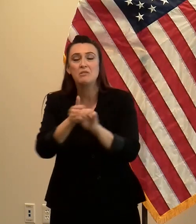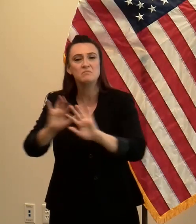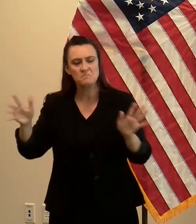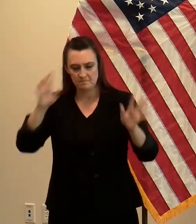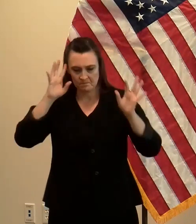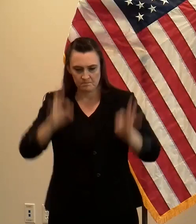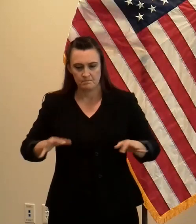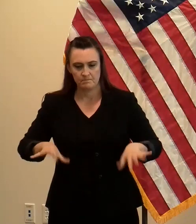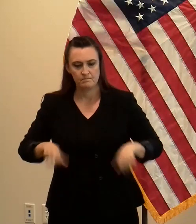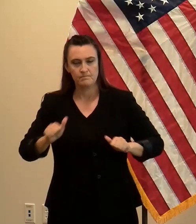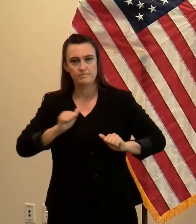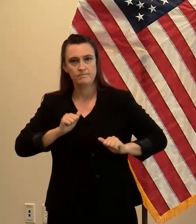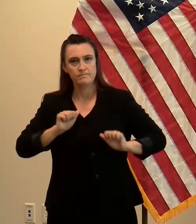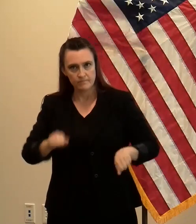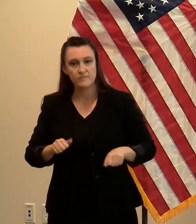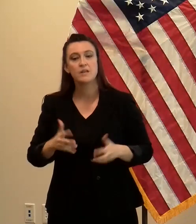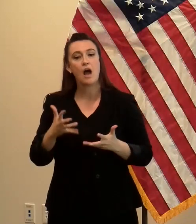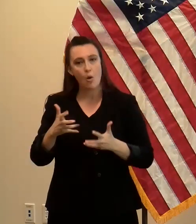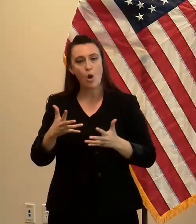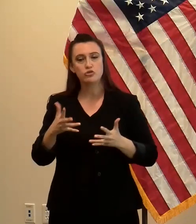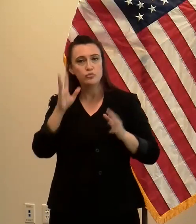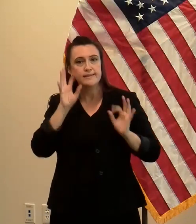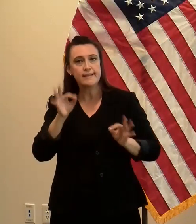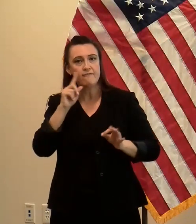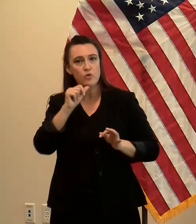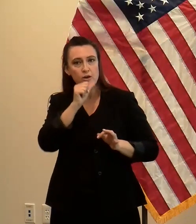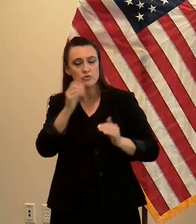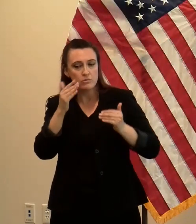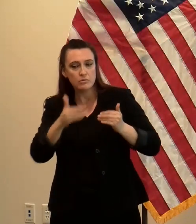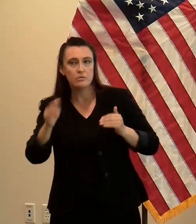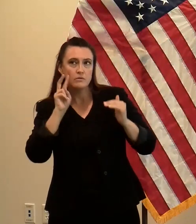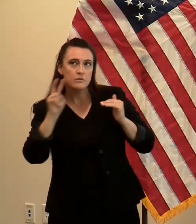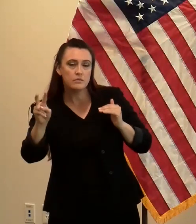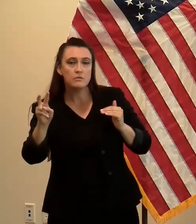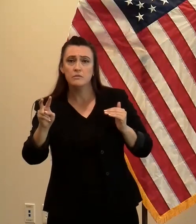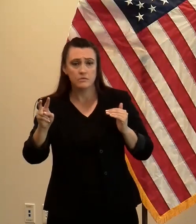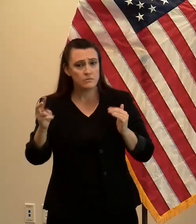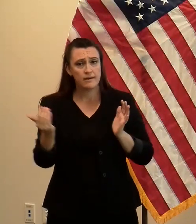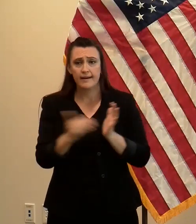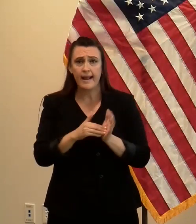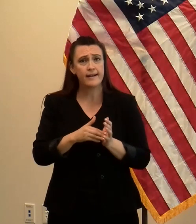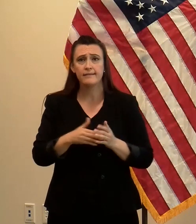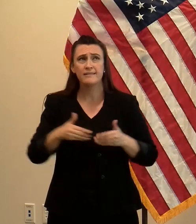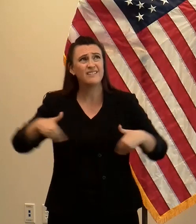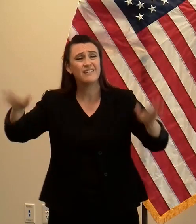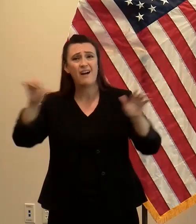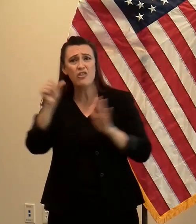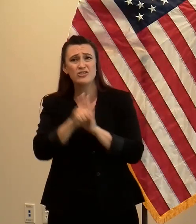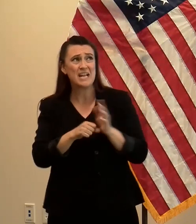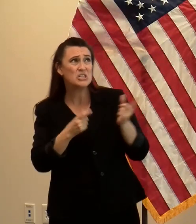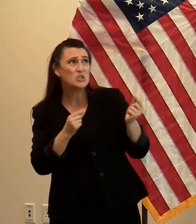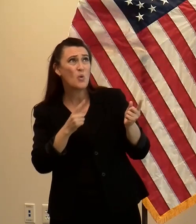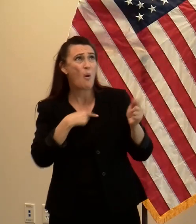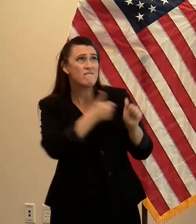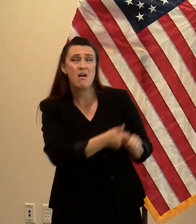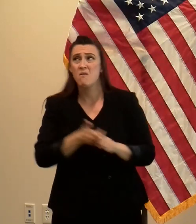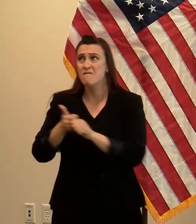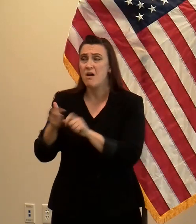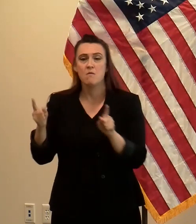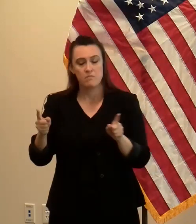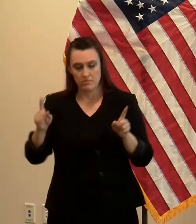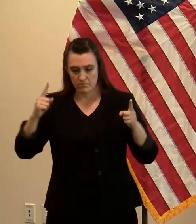want to make every responsible decision for Arizona without regard to what other states are doing for what's right